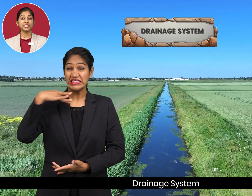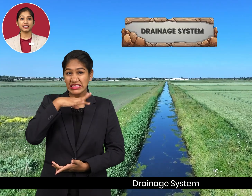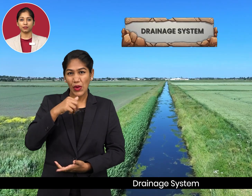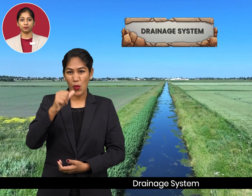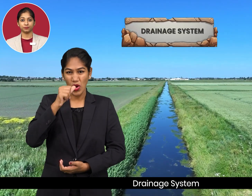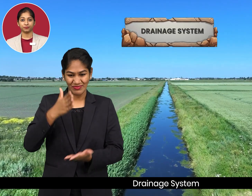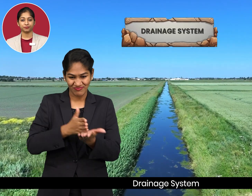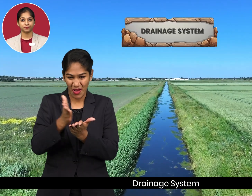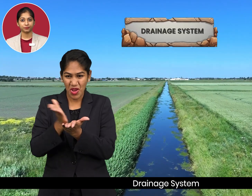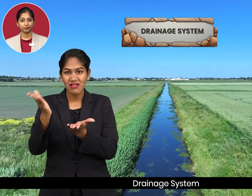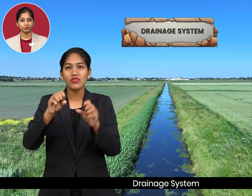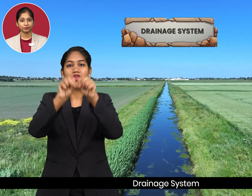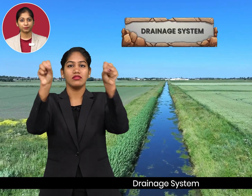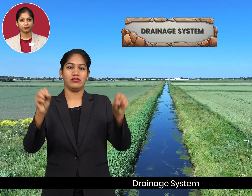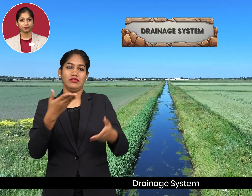Drainage system.